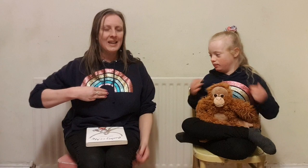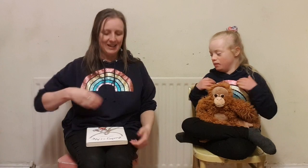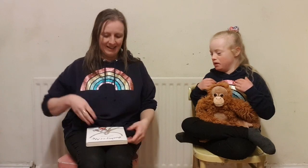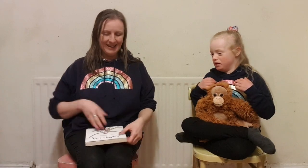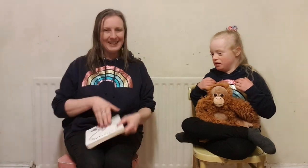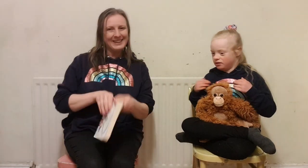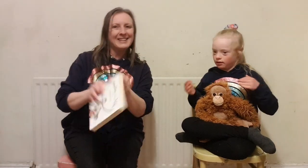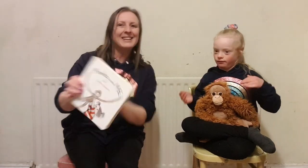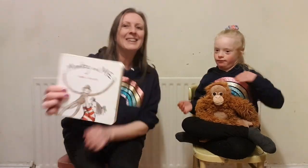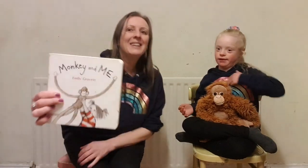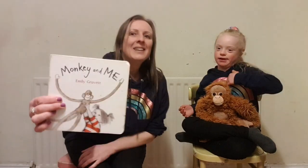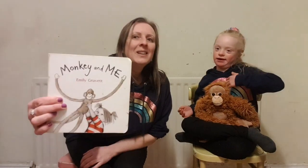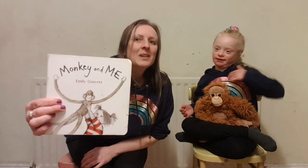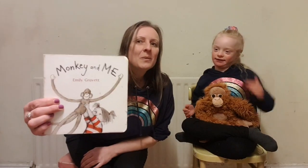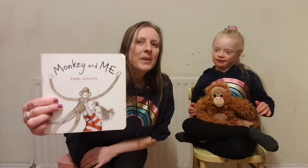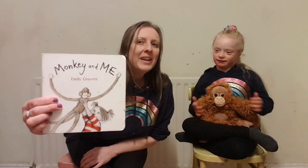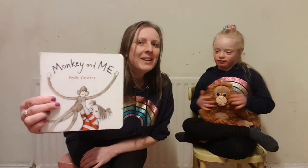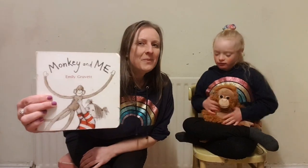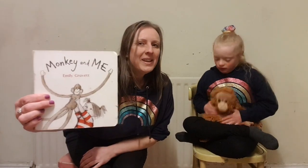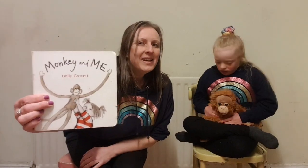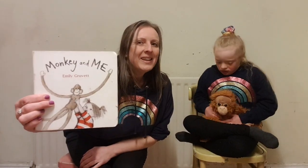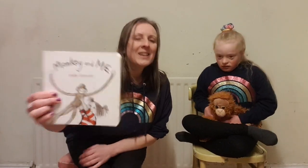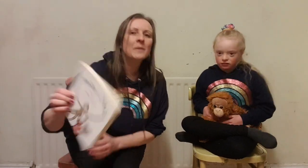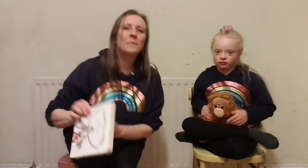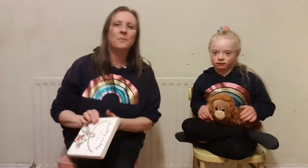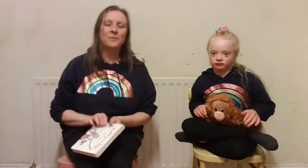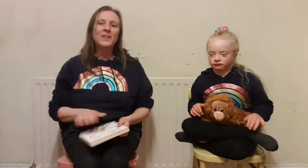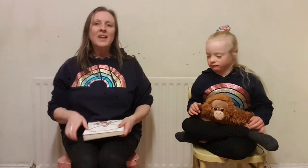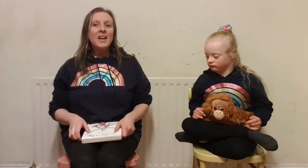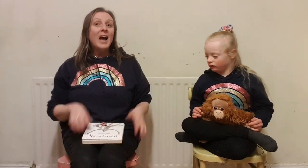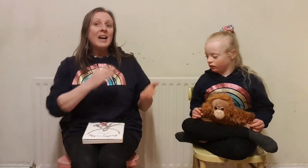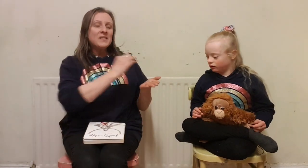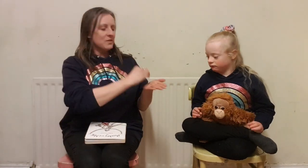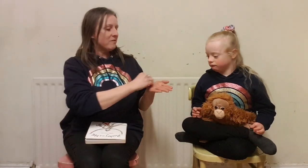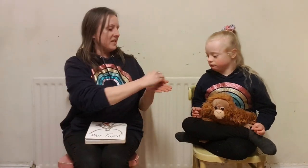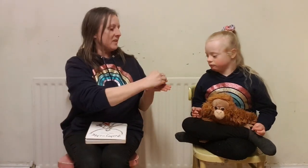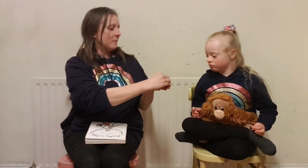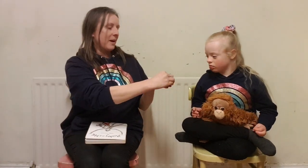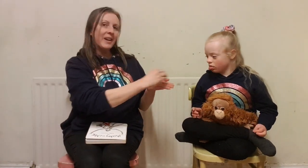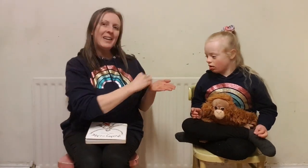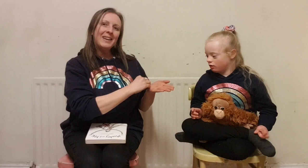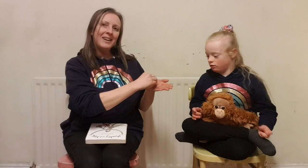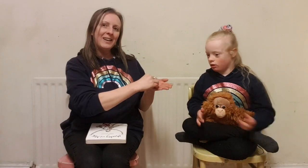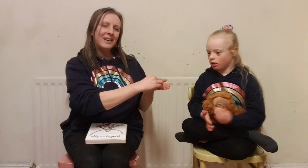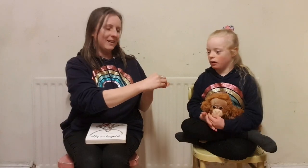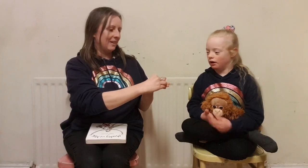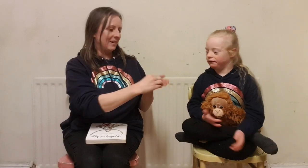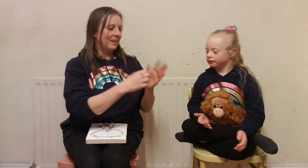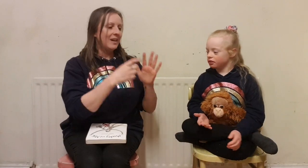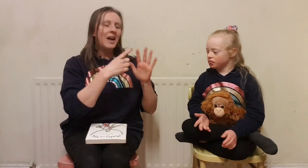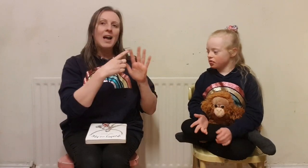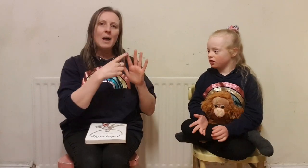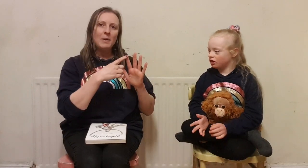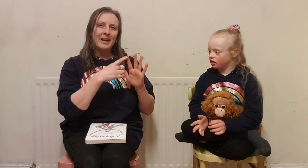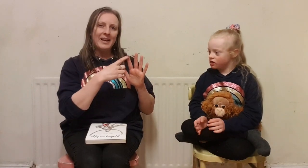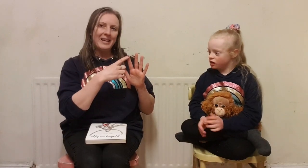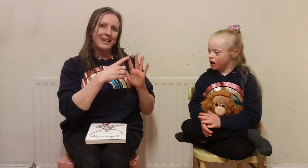Me. Me. Monkey and me. And it's written by. By. Emily. And